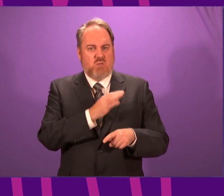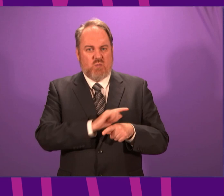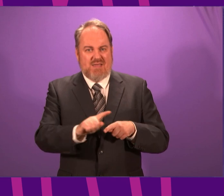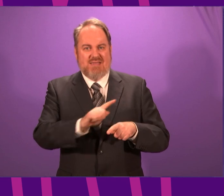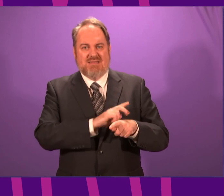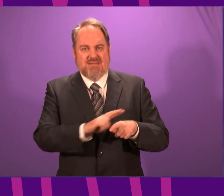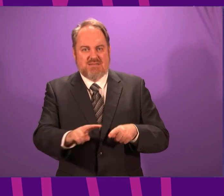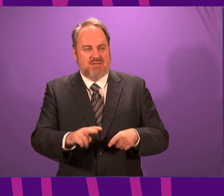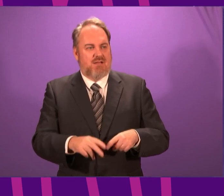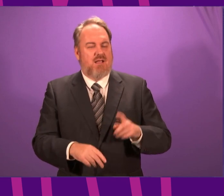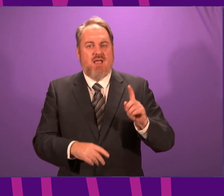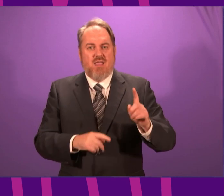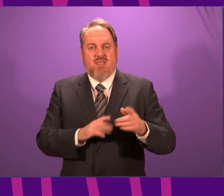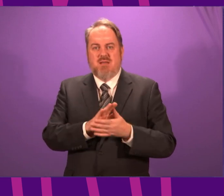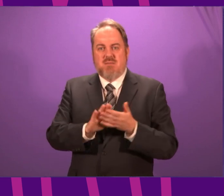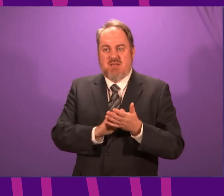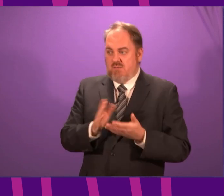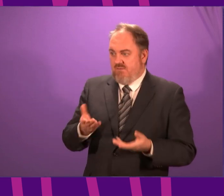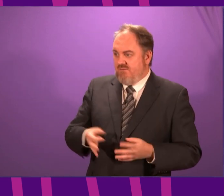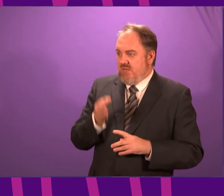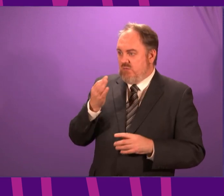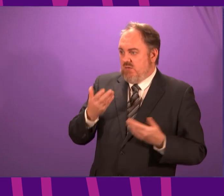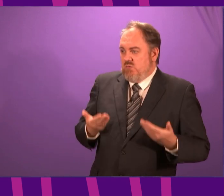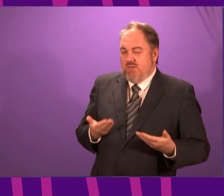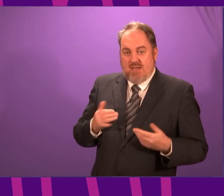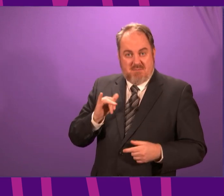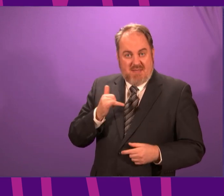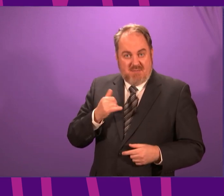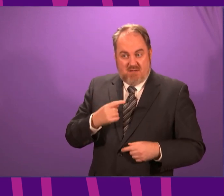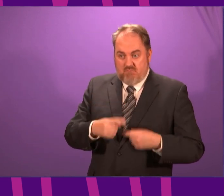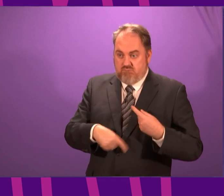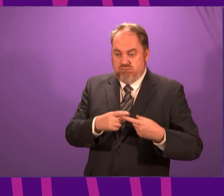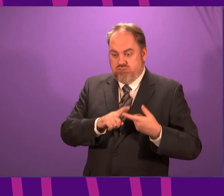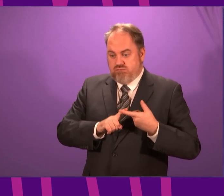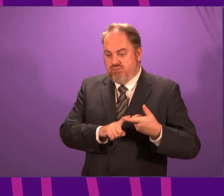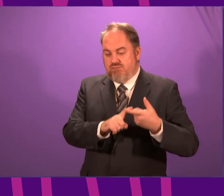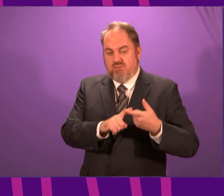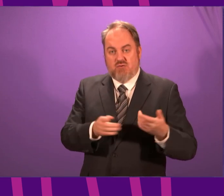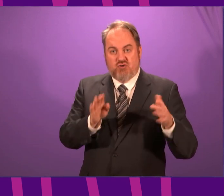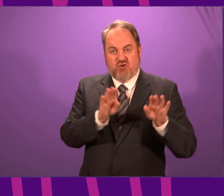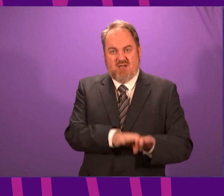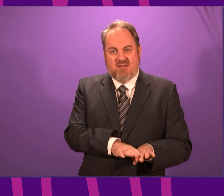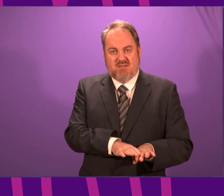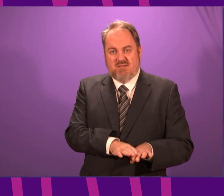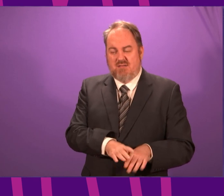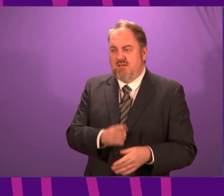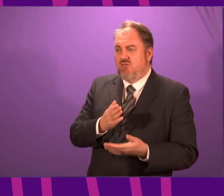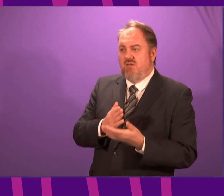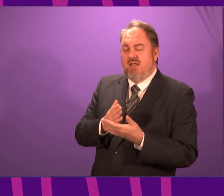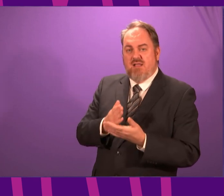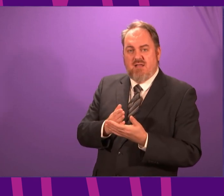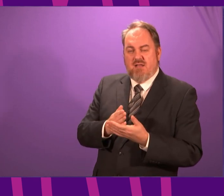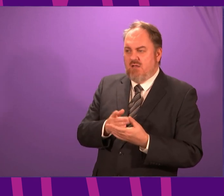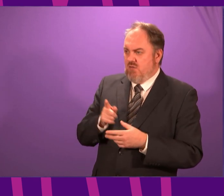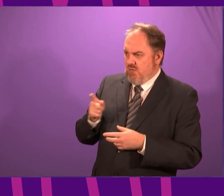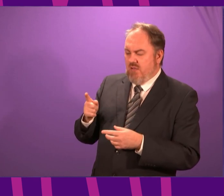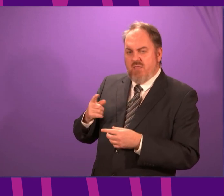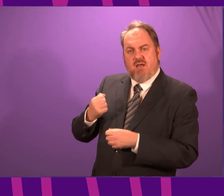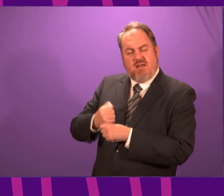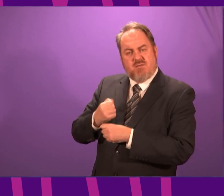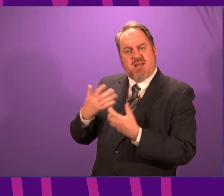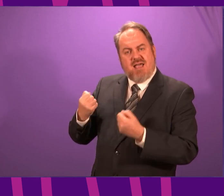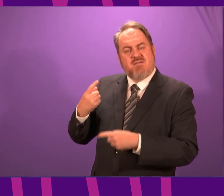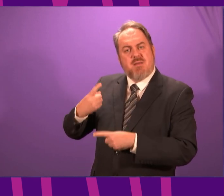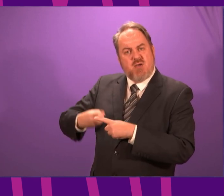by another, and which they now learn today could be indefinitely. And my vote to grant this government emergency powers did